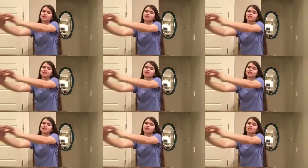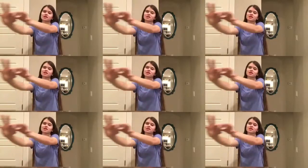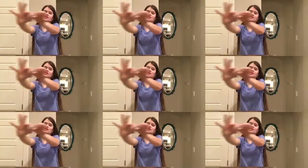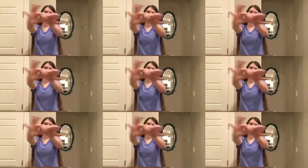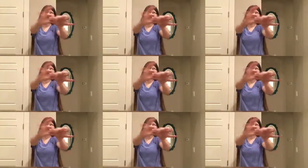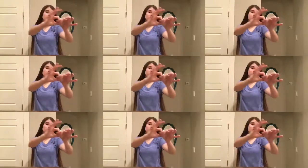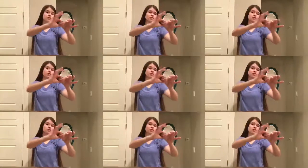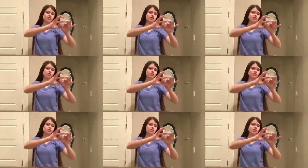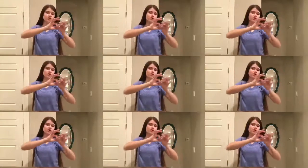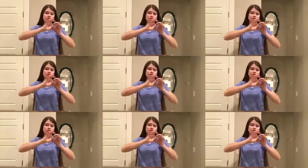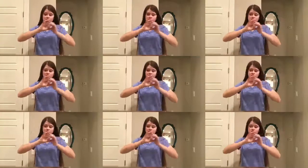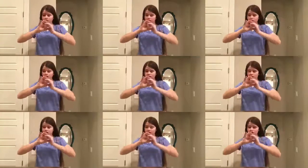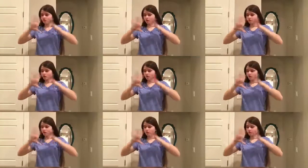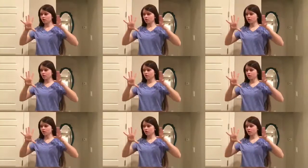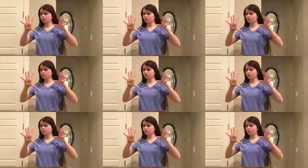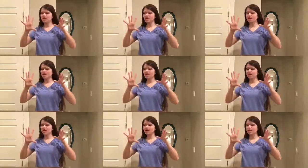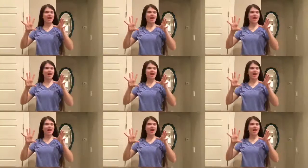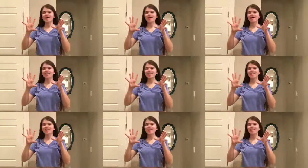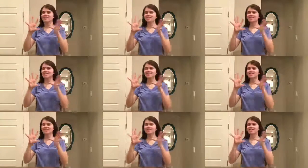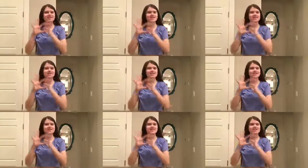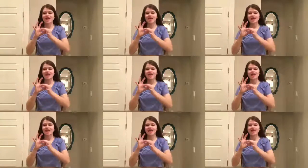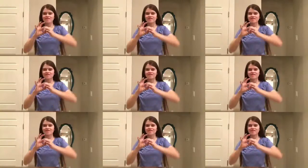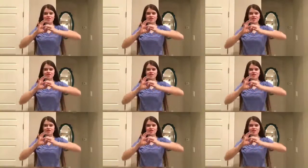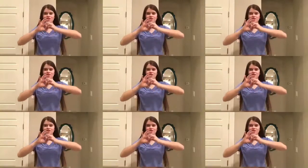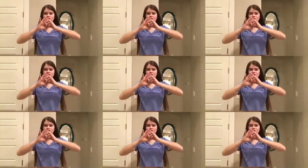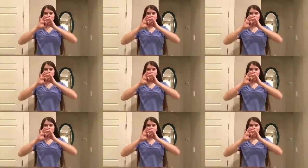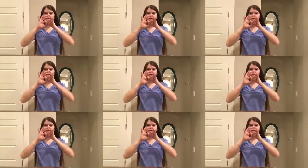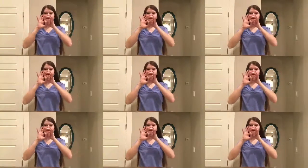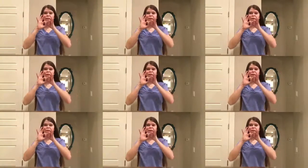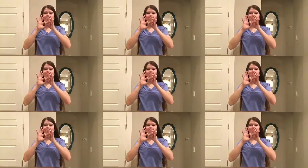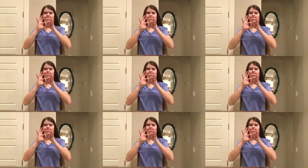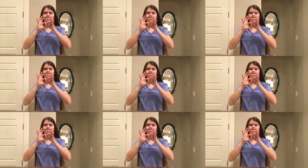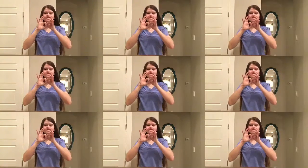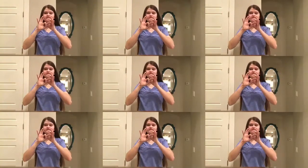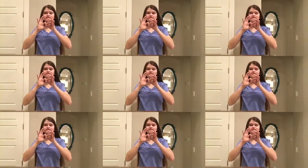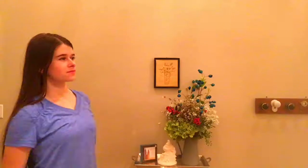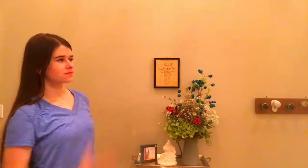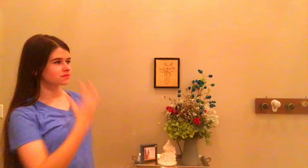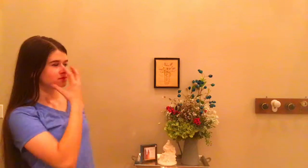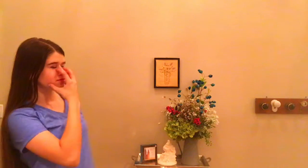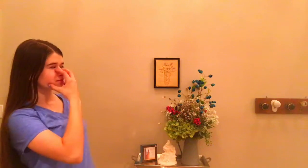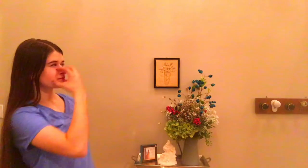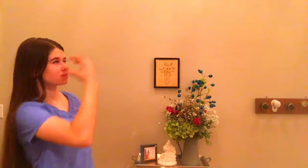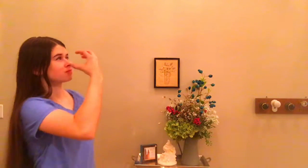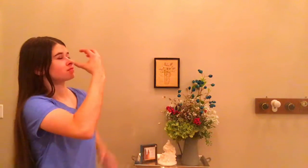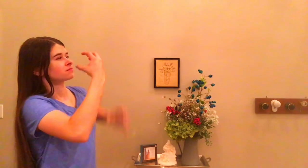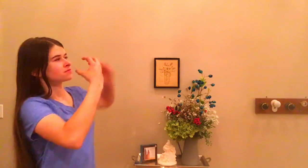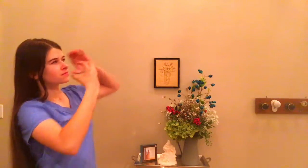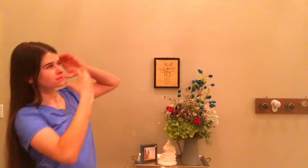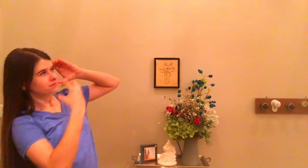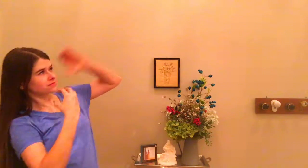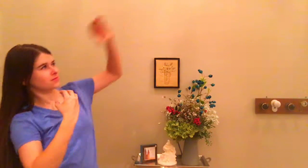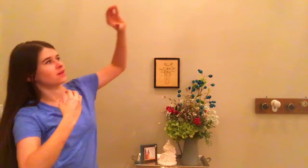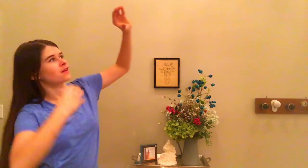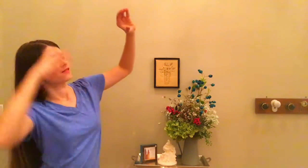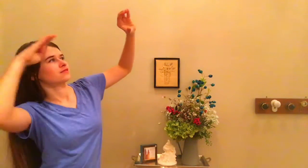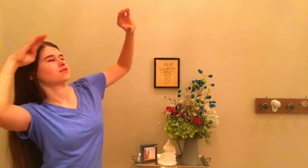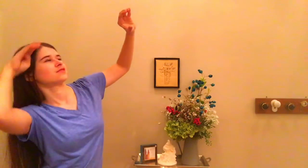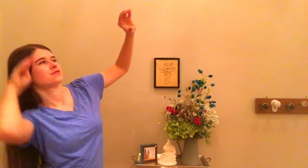a circle, in a hope that never ends Have you ever heard the wolf cry